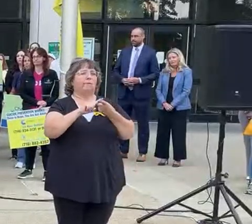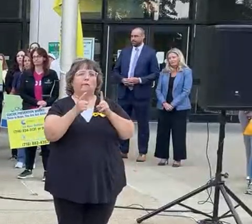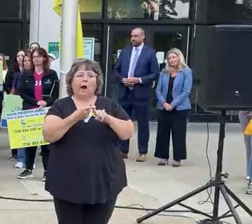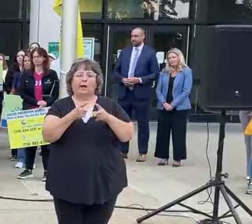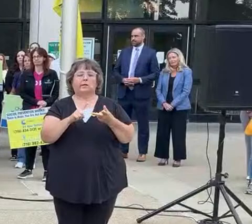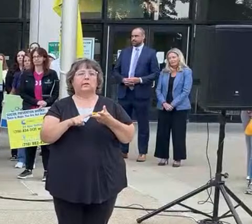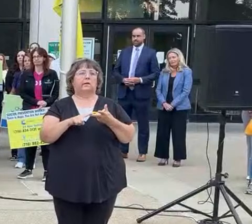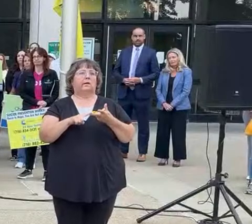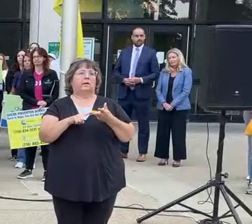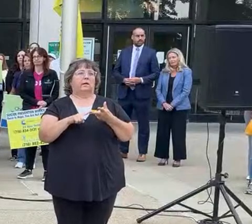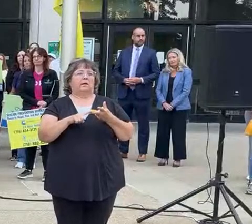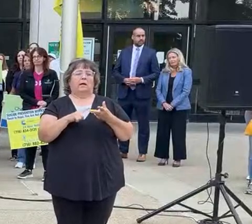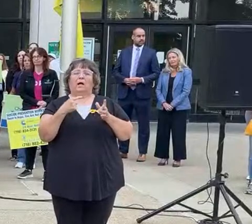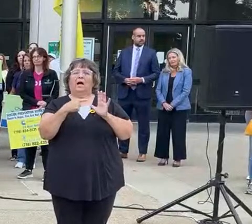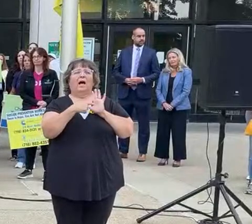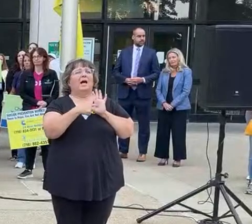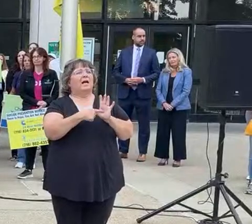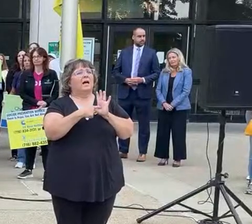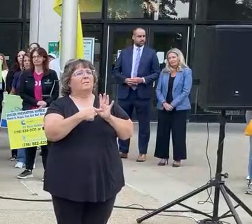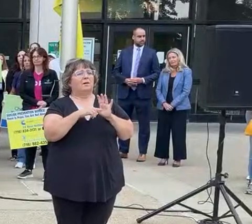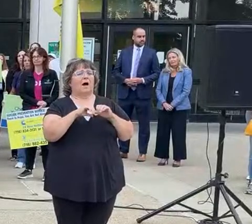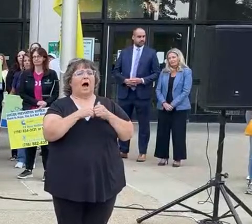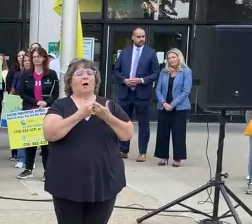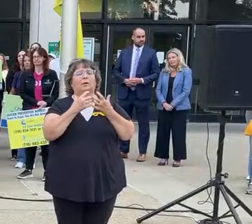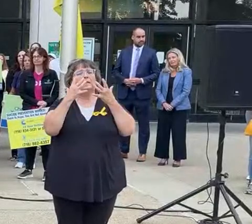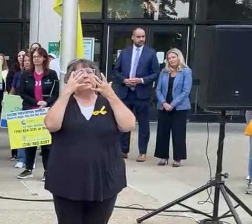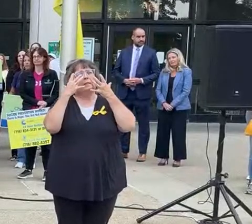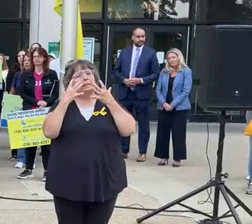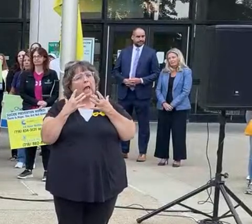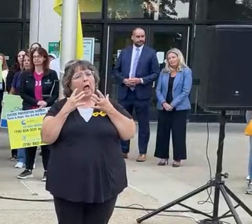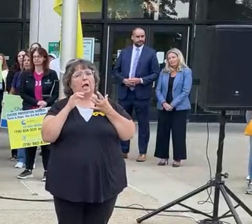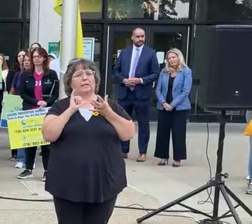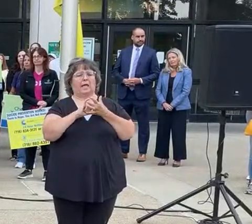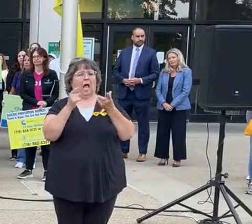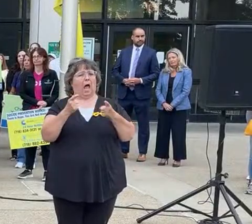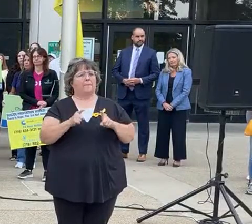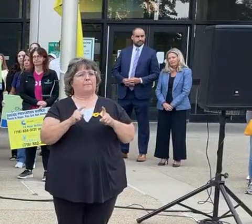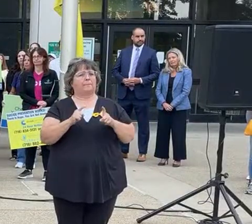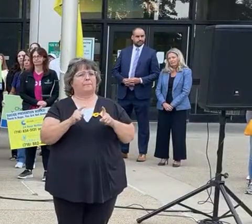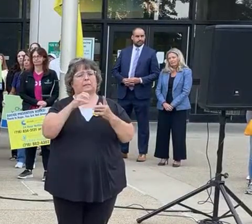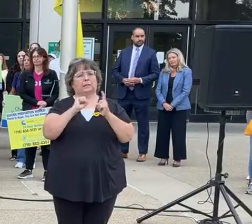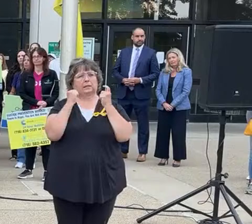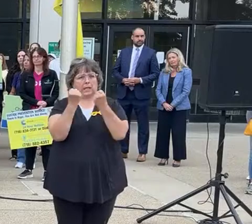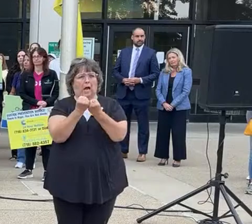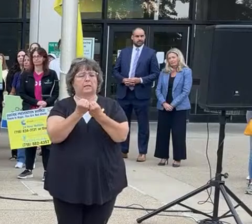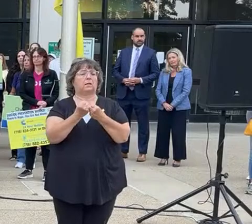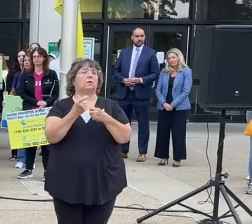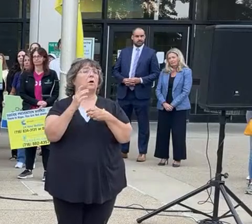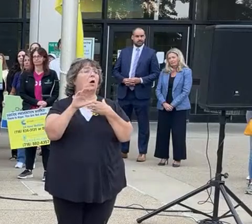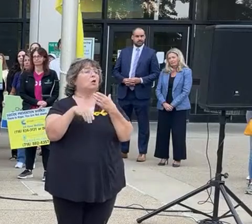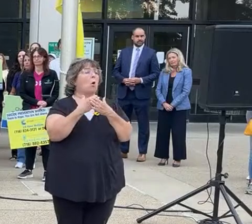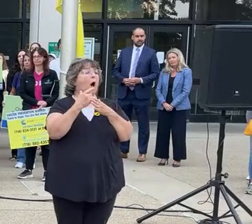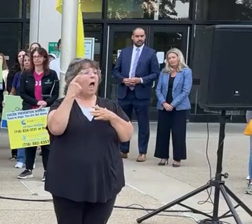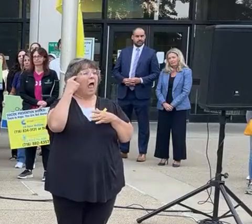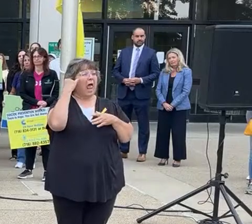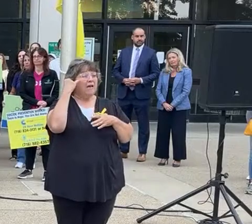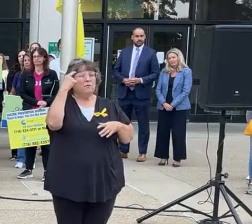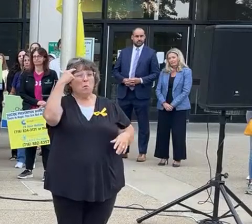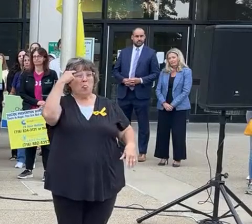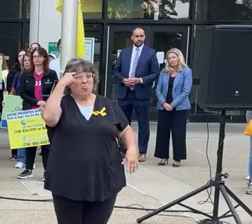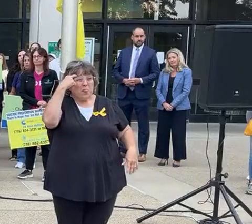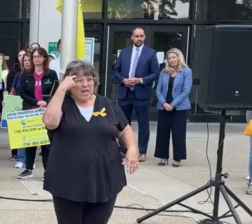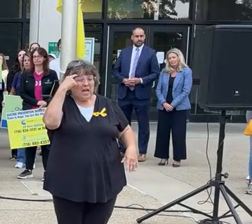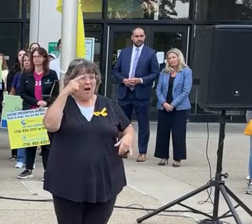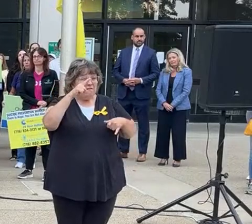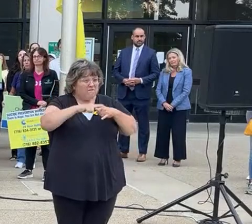friend. And it's just an example of how unfortunate this is in our society. So to all, if you are considering